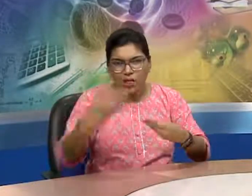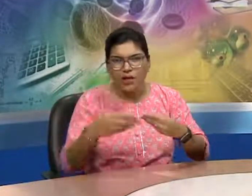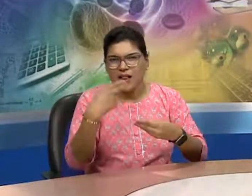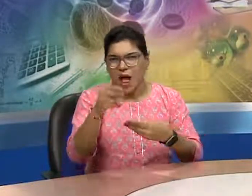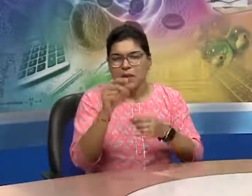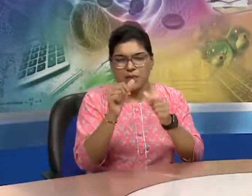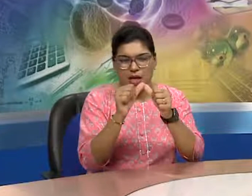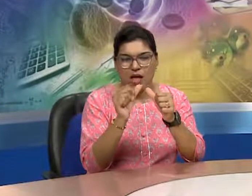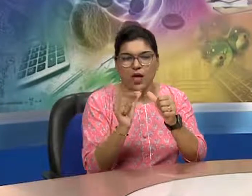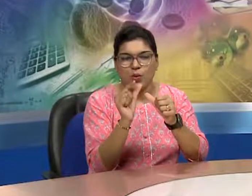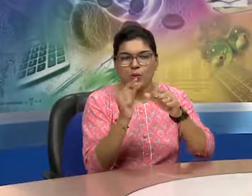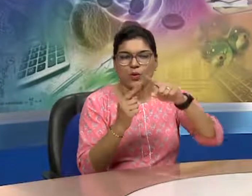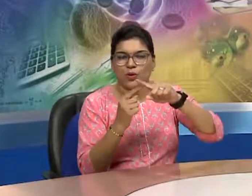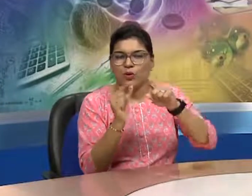evergreen.